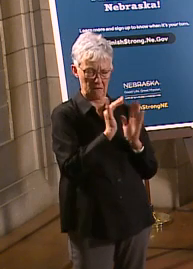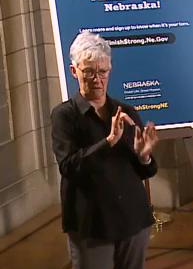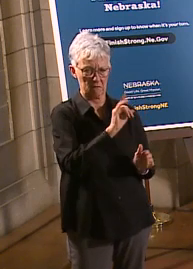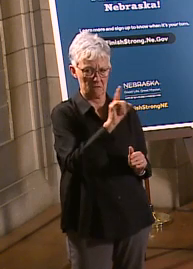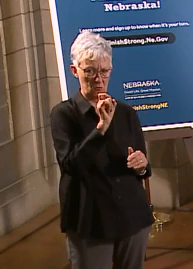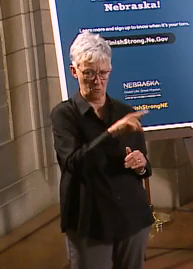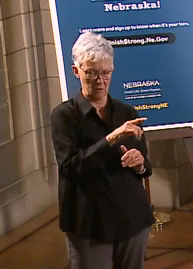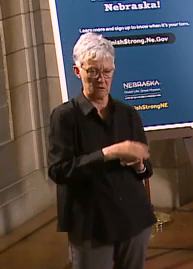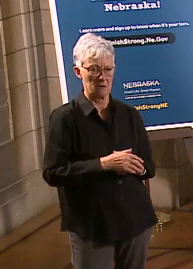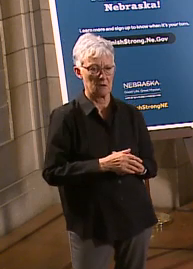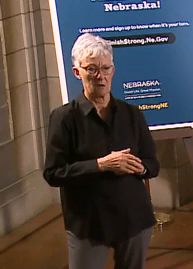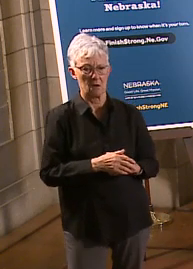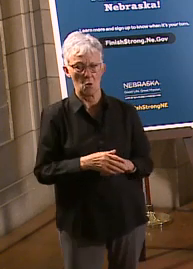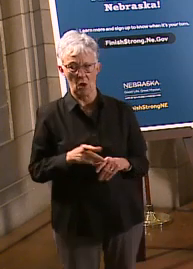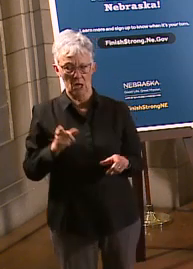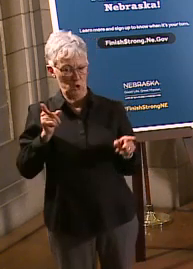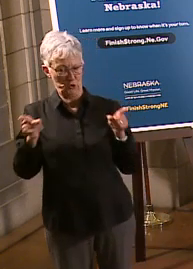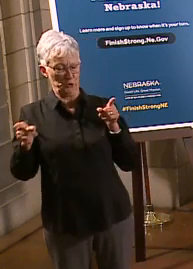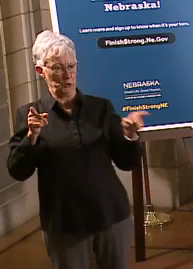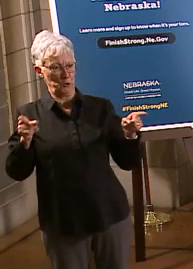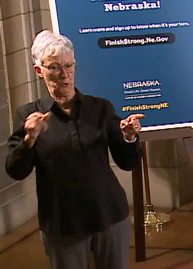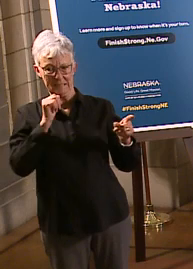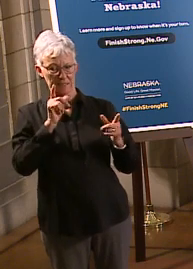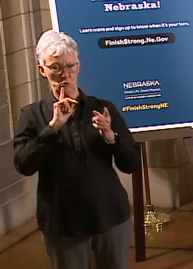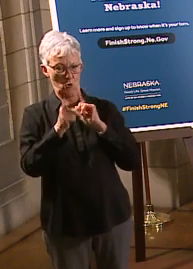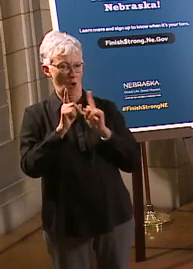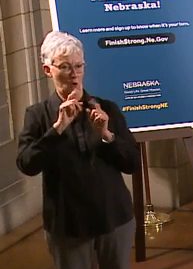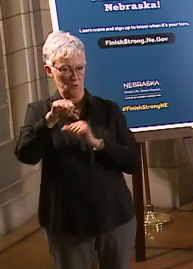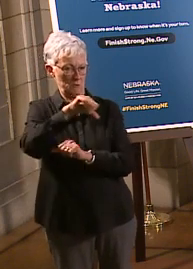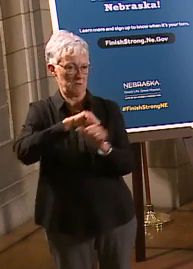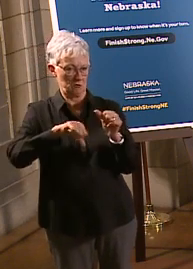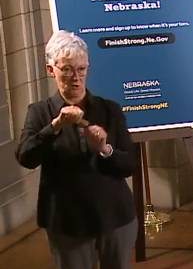pharmacies were really left on their own to create their own,